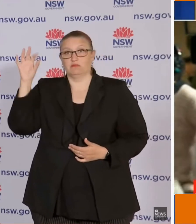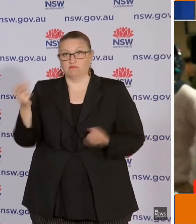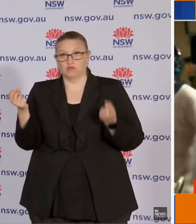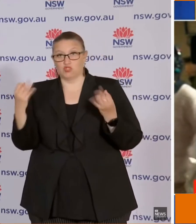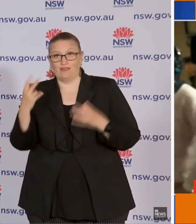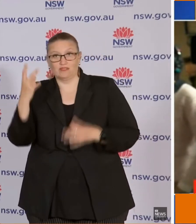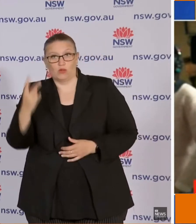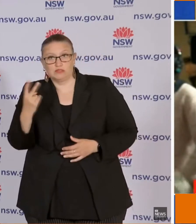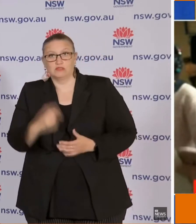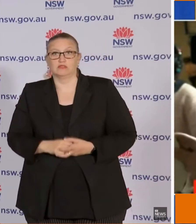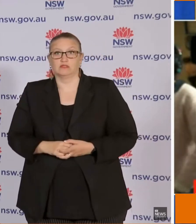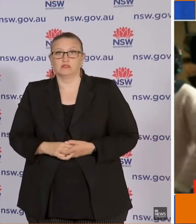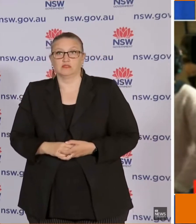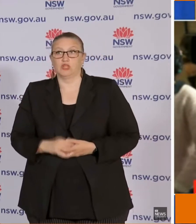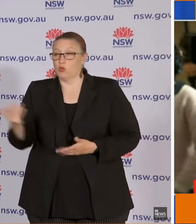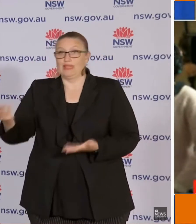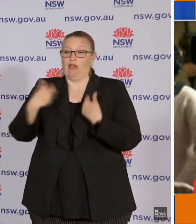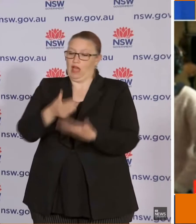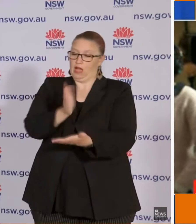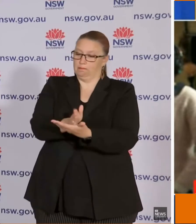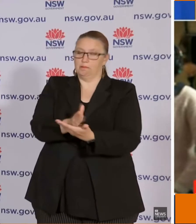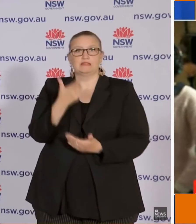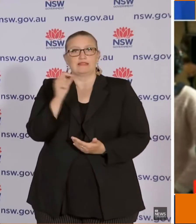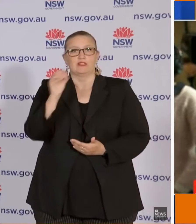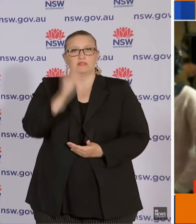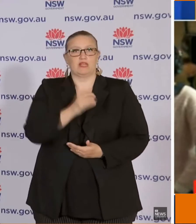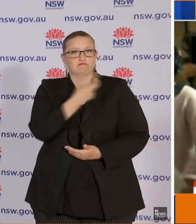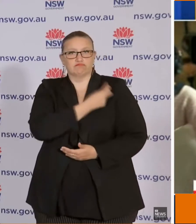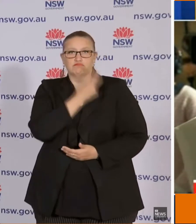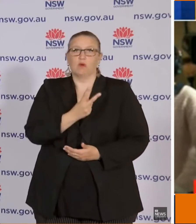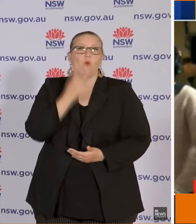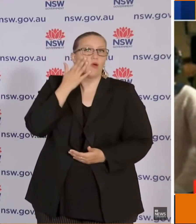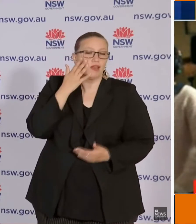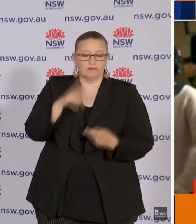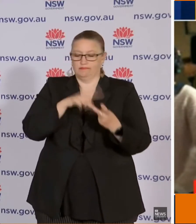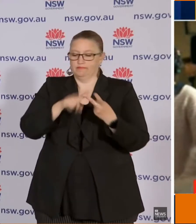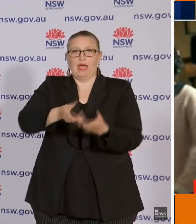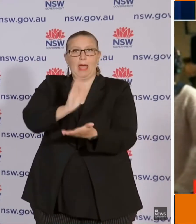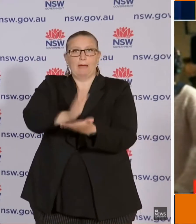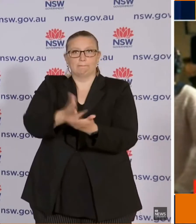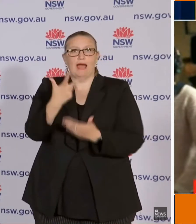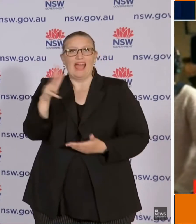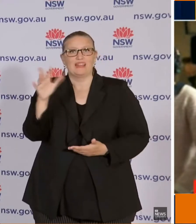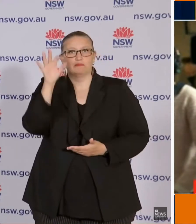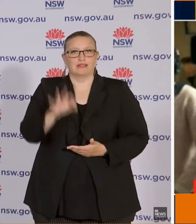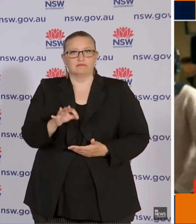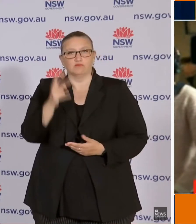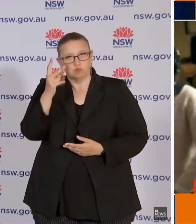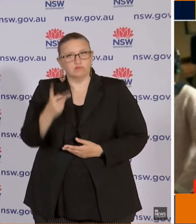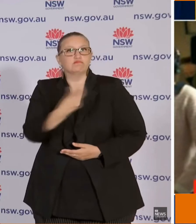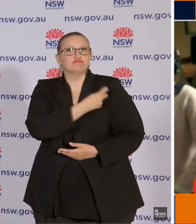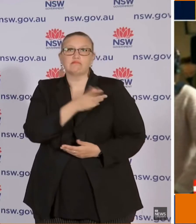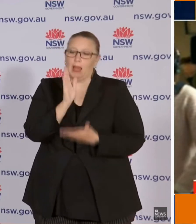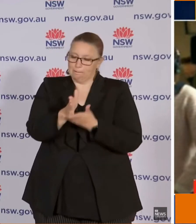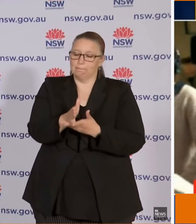of when we'll get to 70% first dose, 70% double dose, 80% first dose, 80% double dose. For 3 days we've been talking about October being the worst month